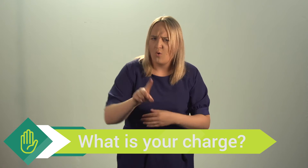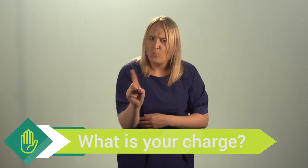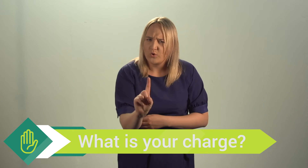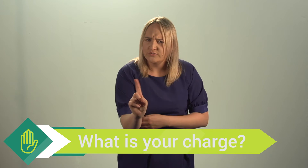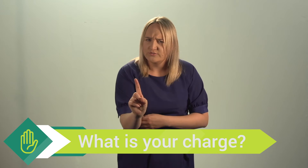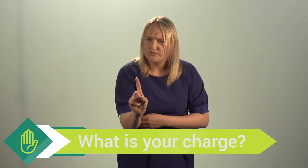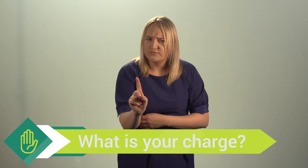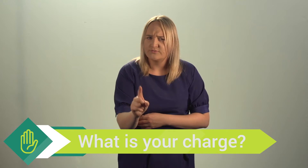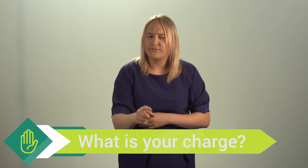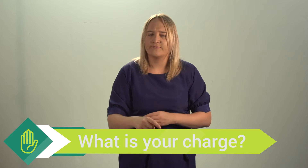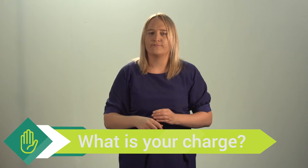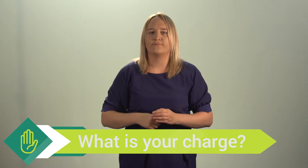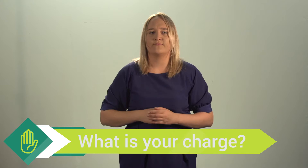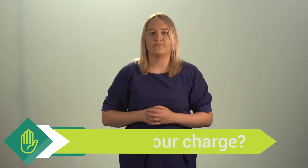What is your charge?